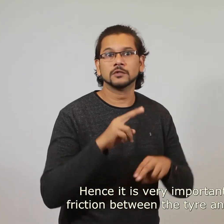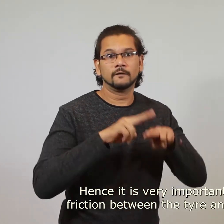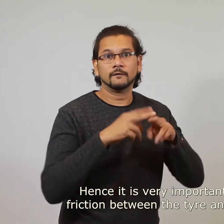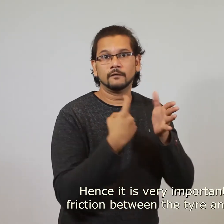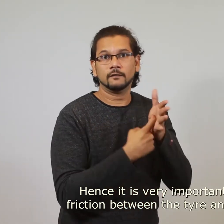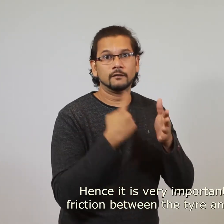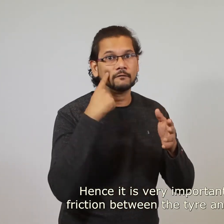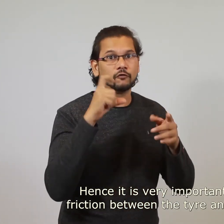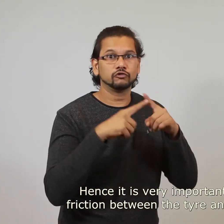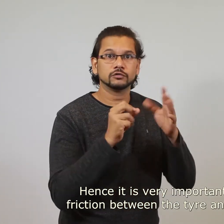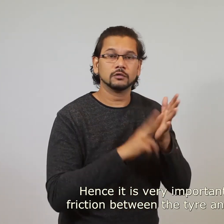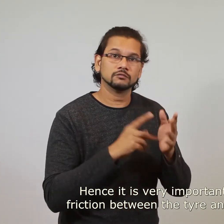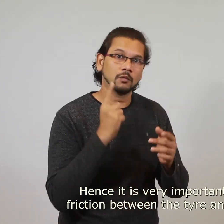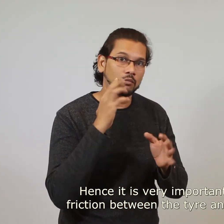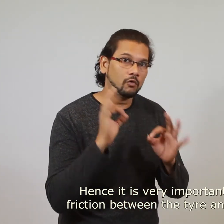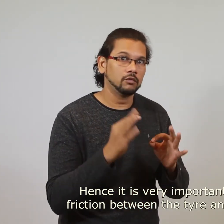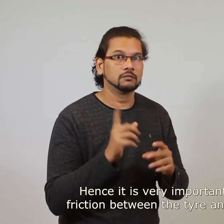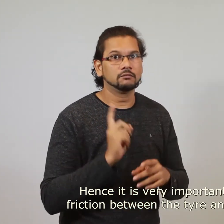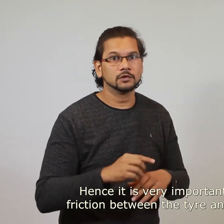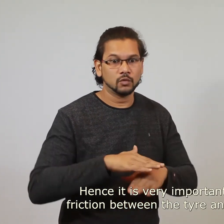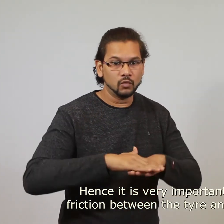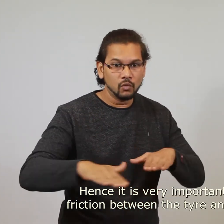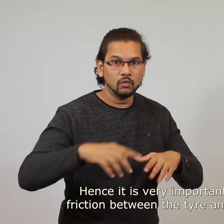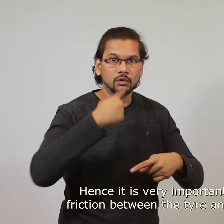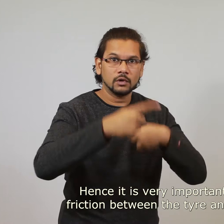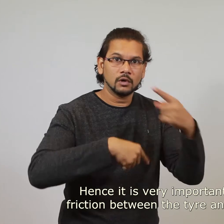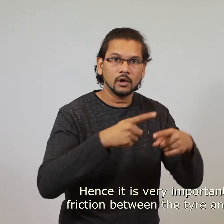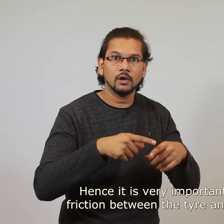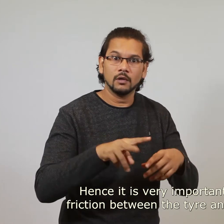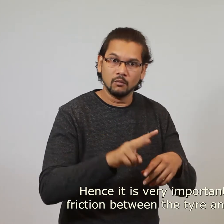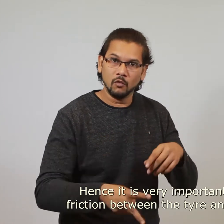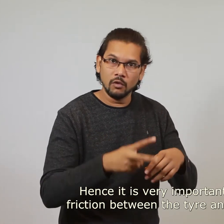Hence, it is very important to have friction between the tire and the road.